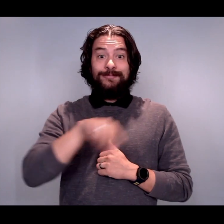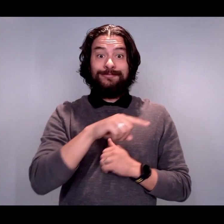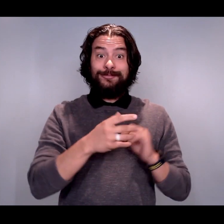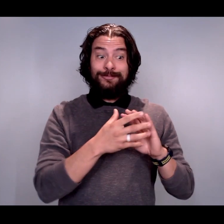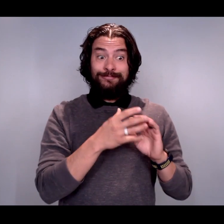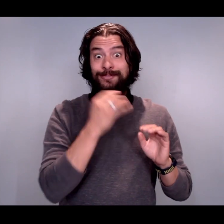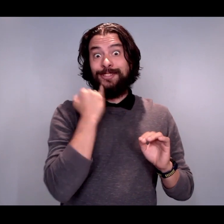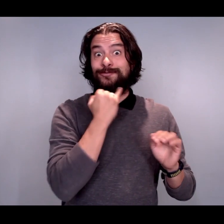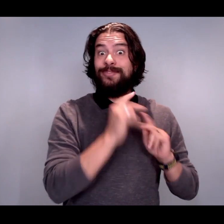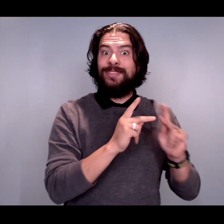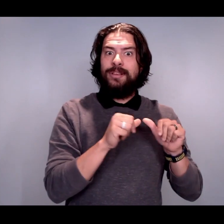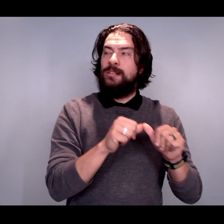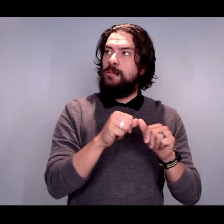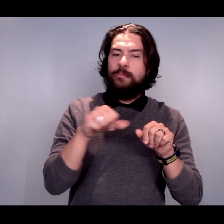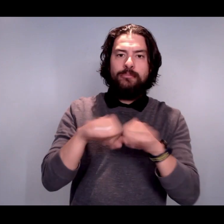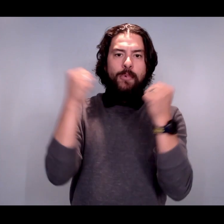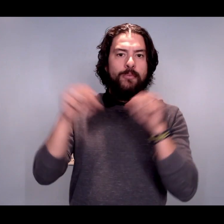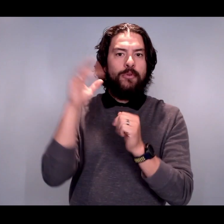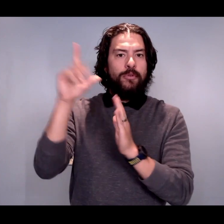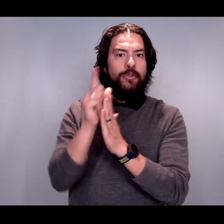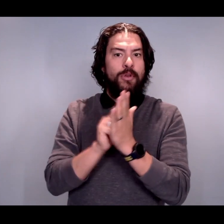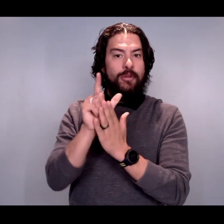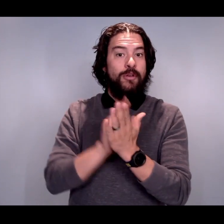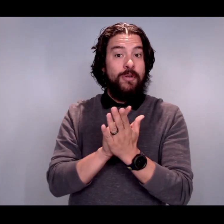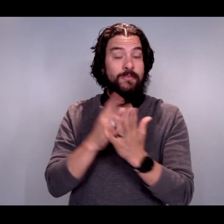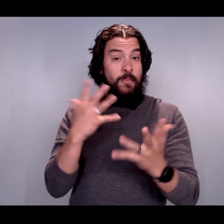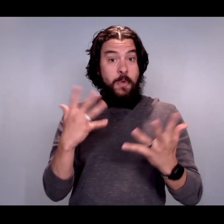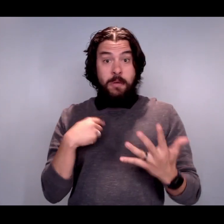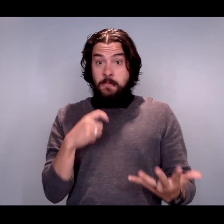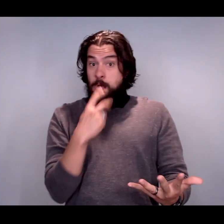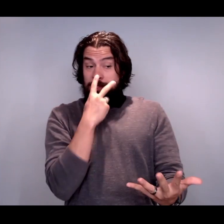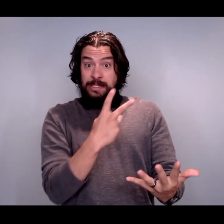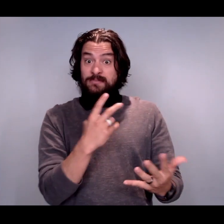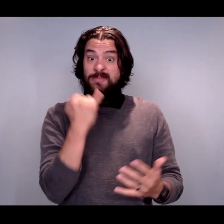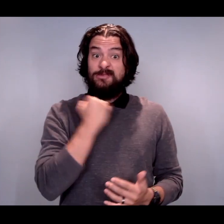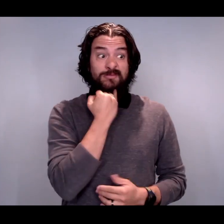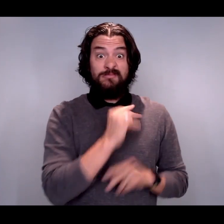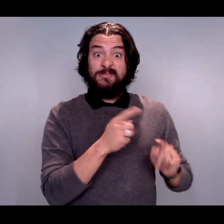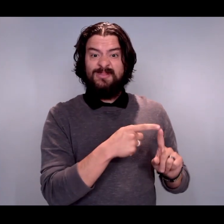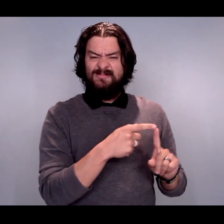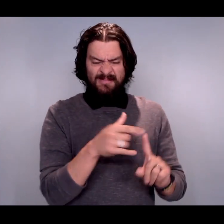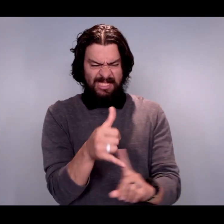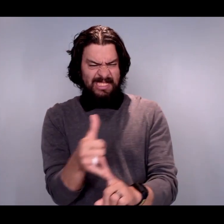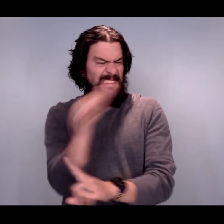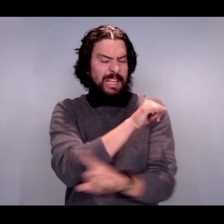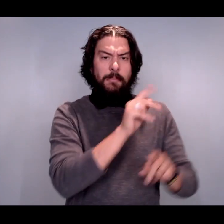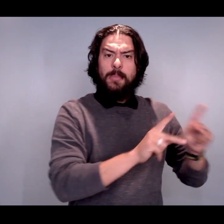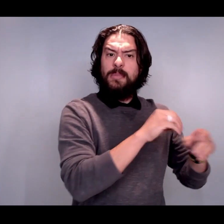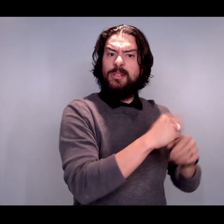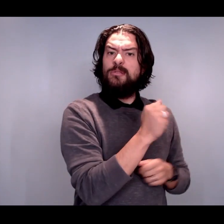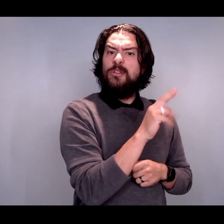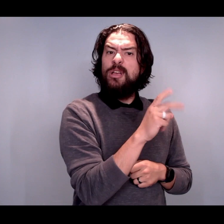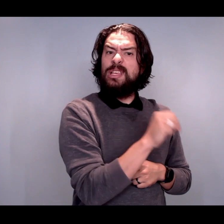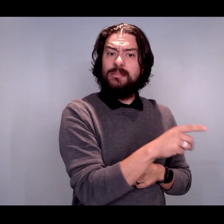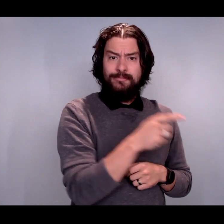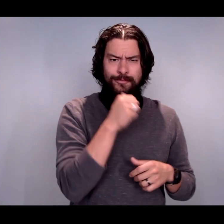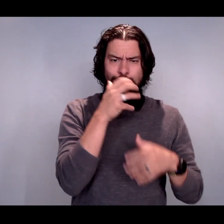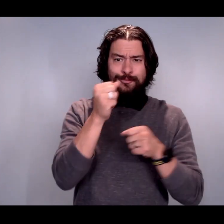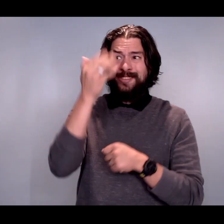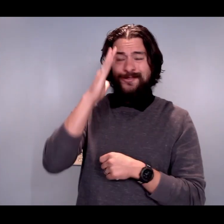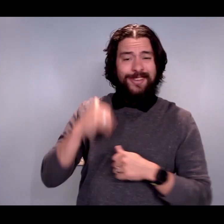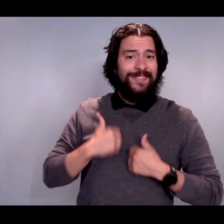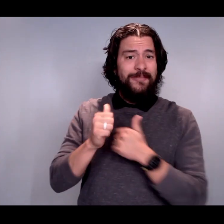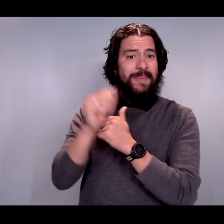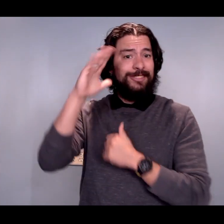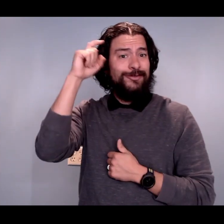how Israel keeps violating the laws. So I'm supposed to see that Israel's no different than the humans in the garden. They don't trust God or